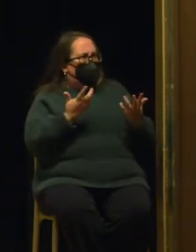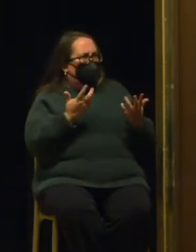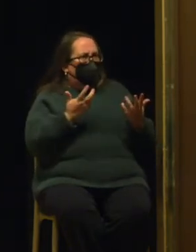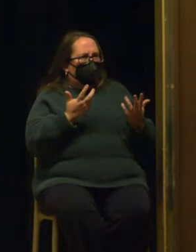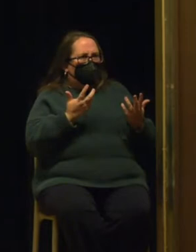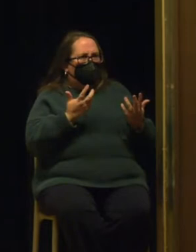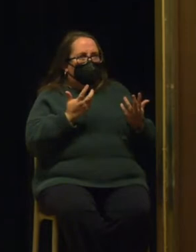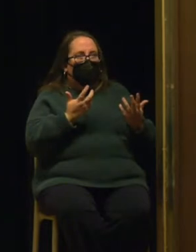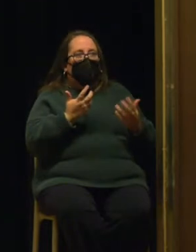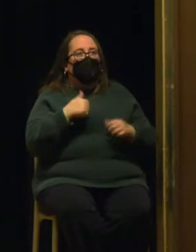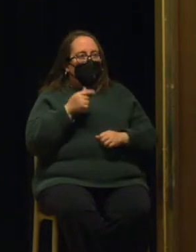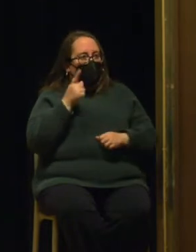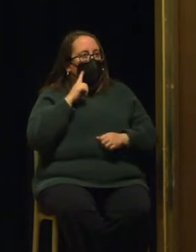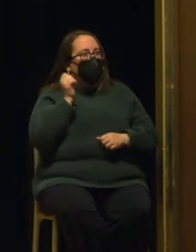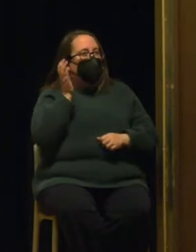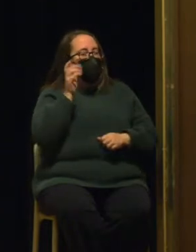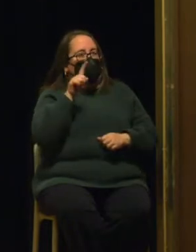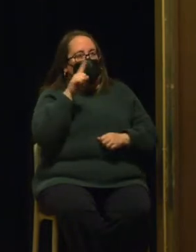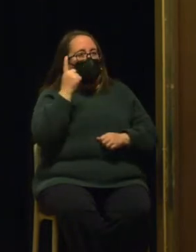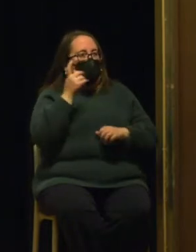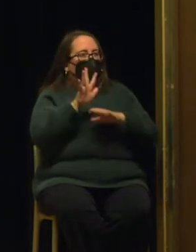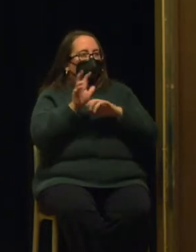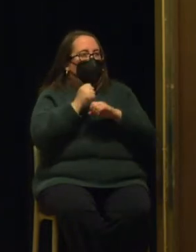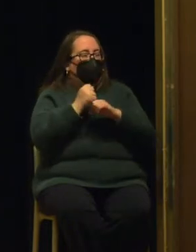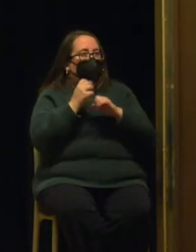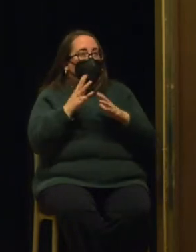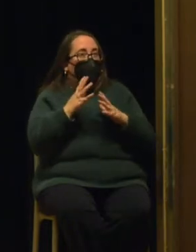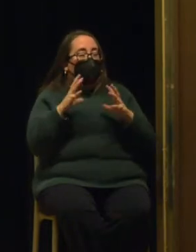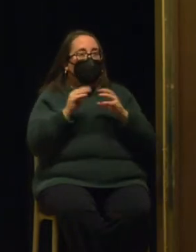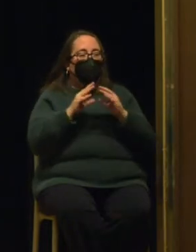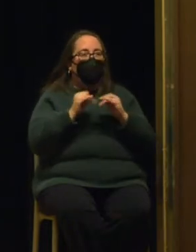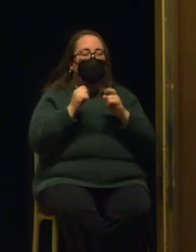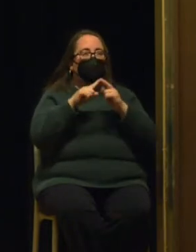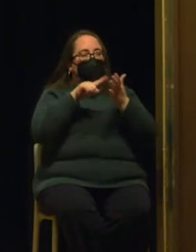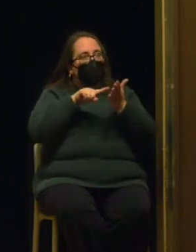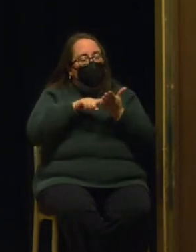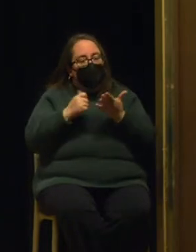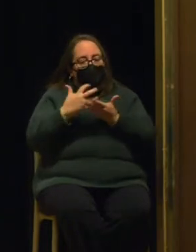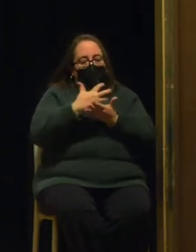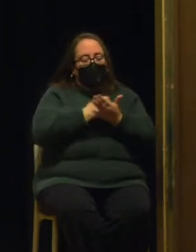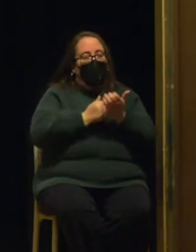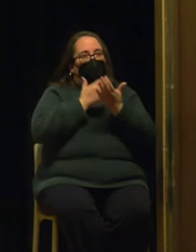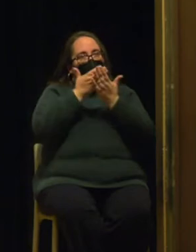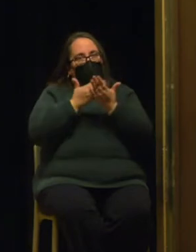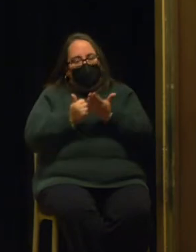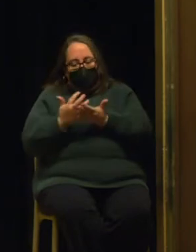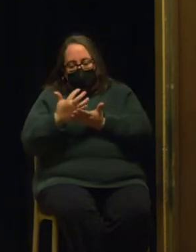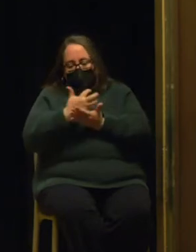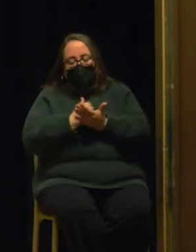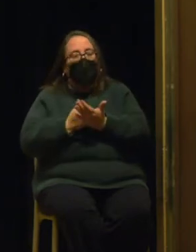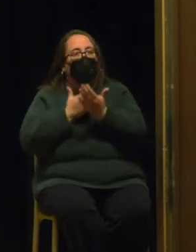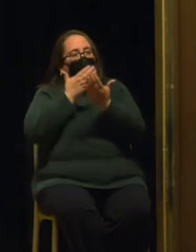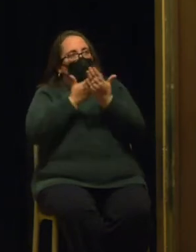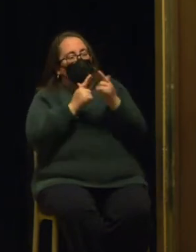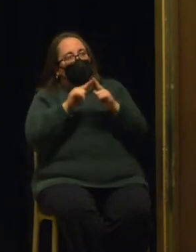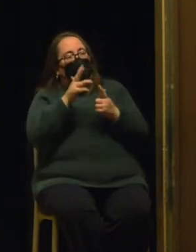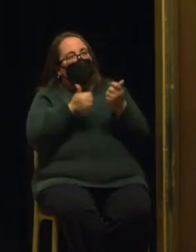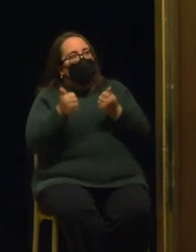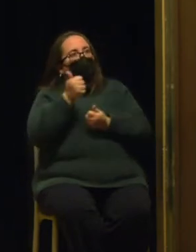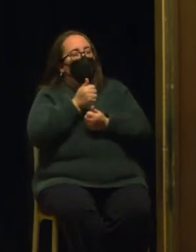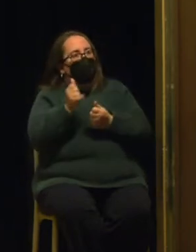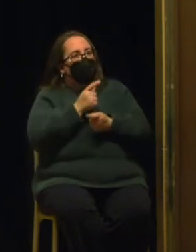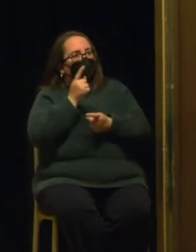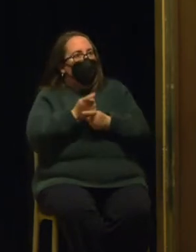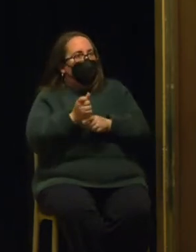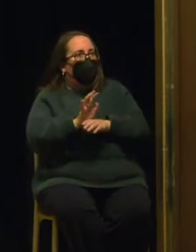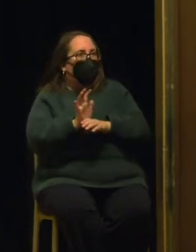heard him speak at a Black filmmaker summit. He had to get the research and the evidence and prove to his bosses that it was the right